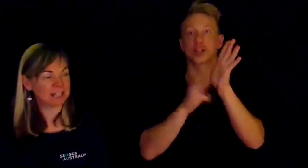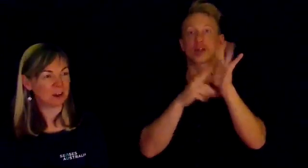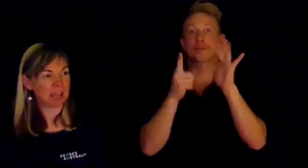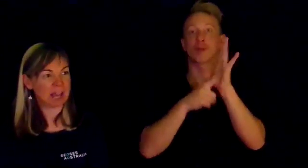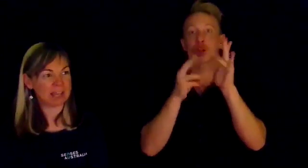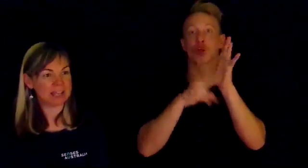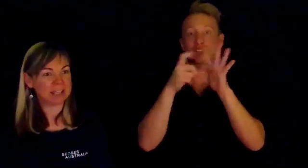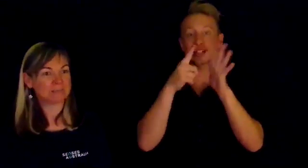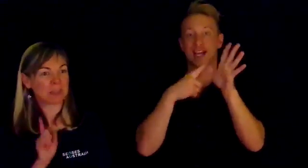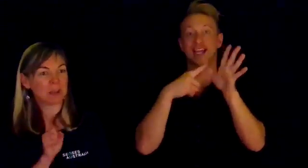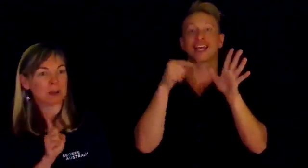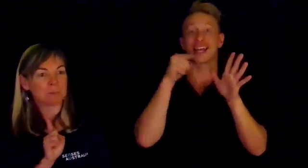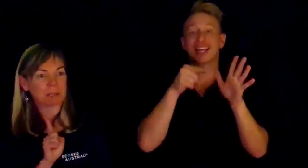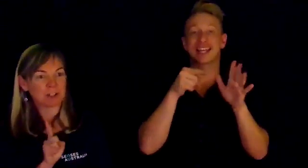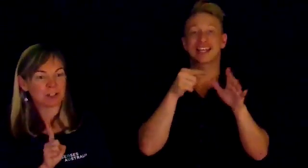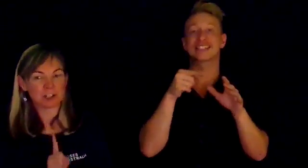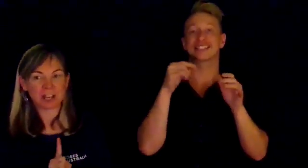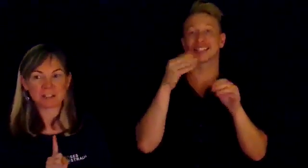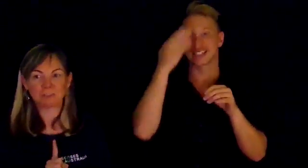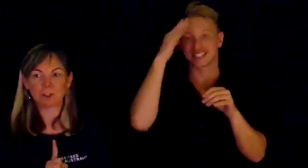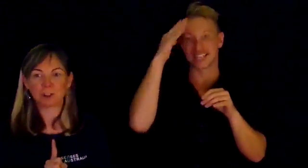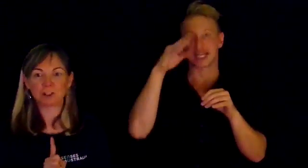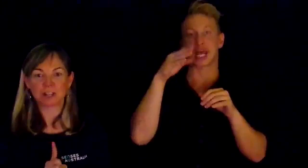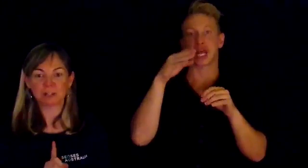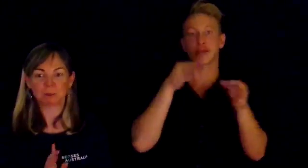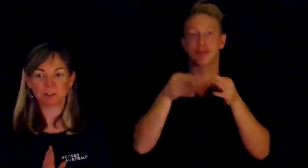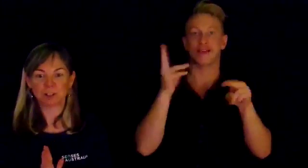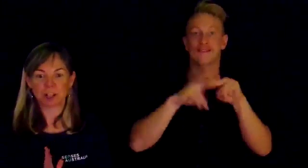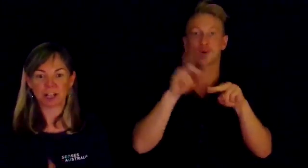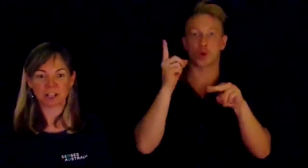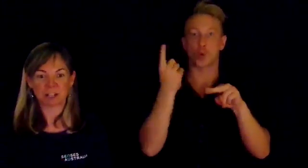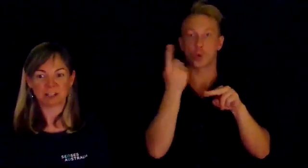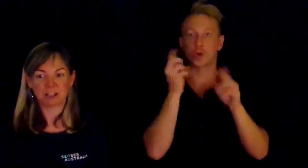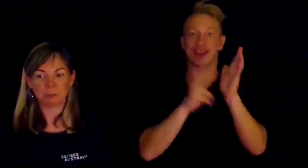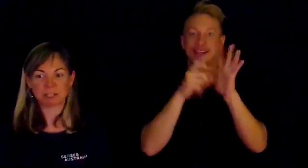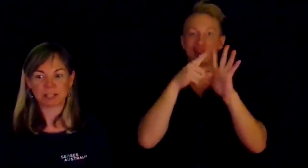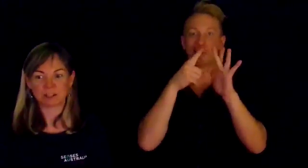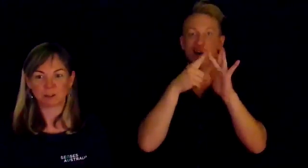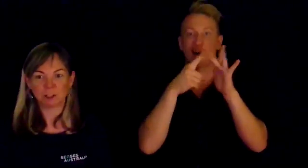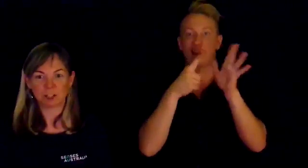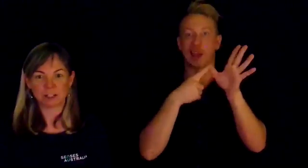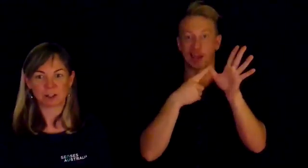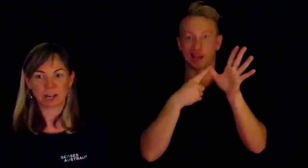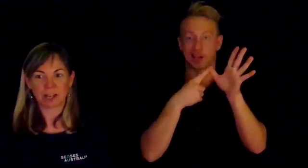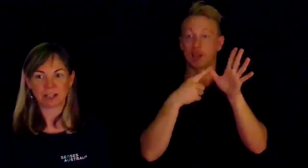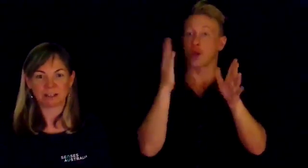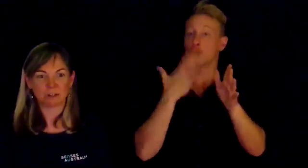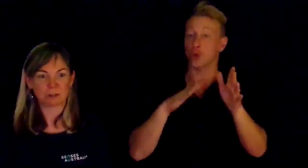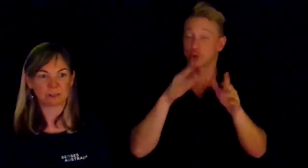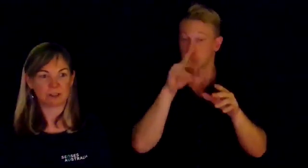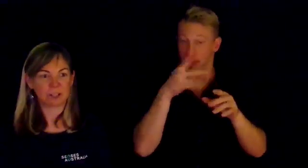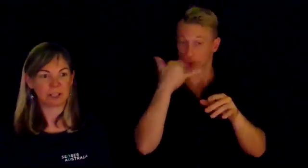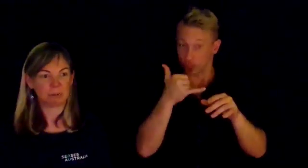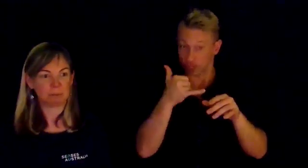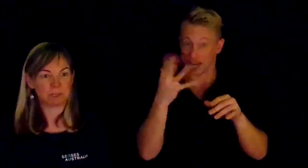the NDIA. But just first, I just want to check everyone's technology is okay.